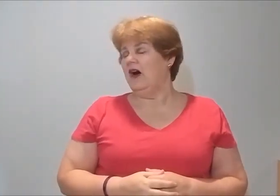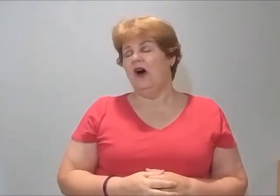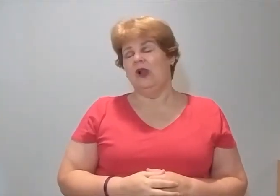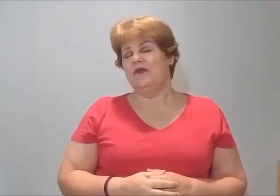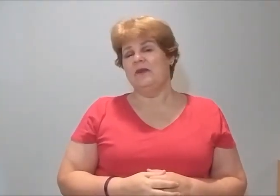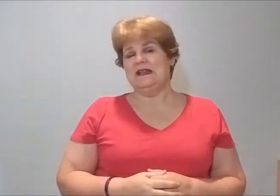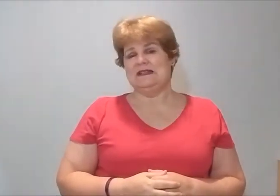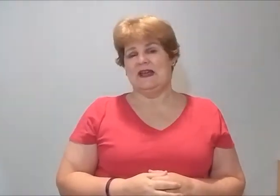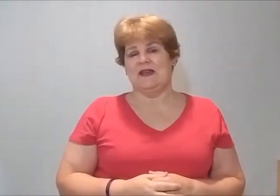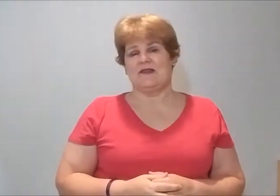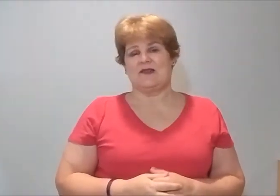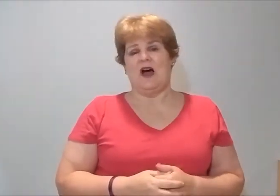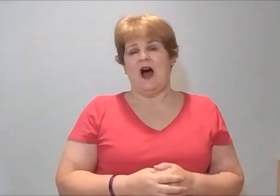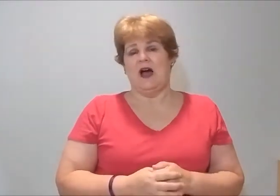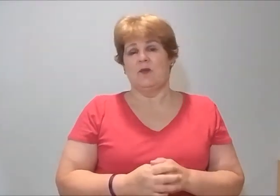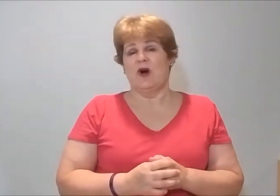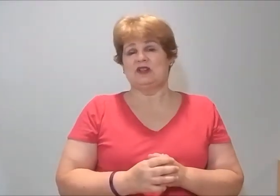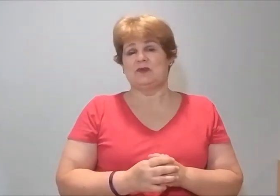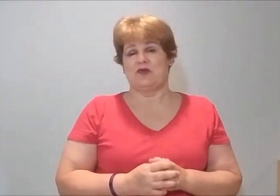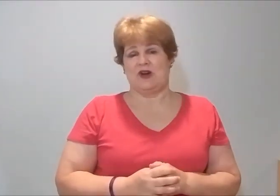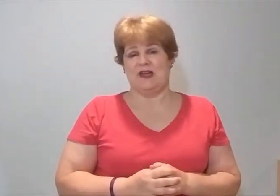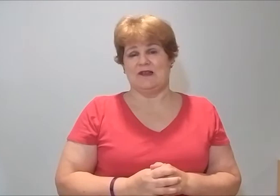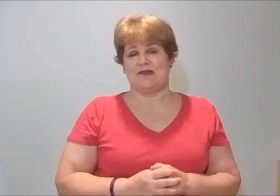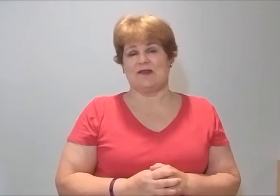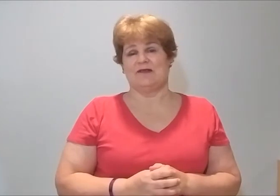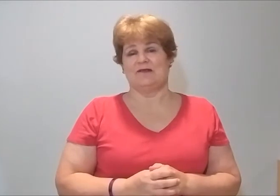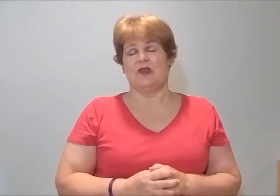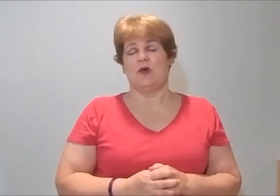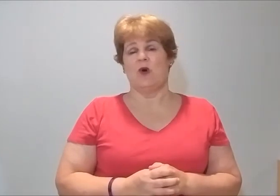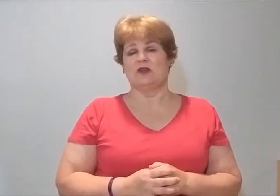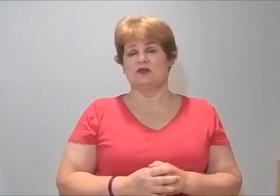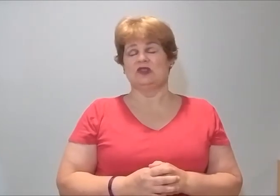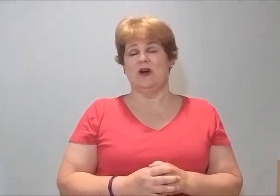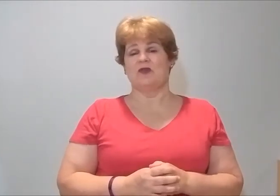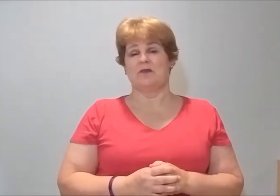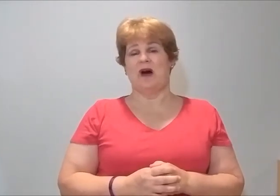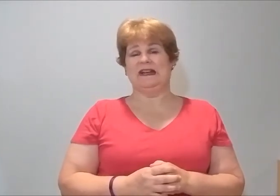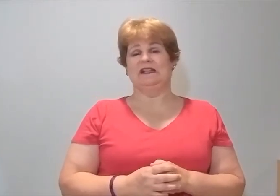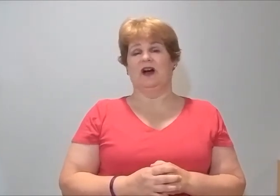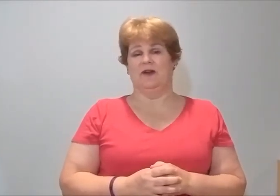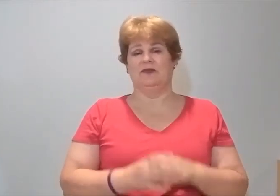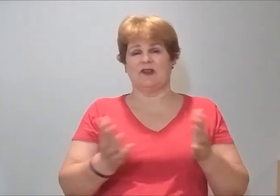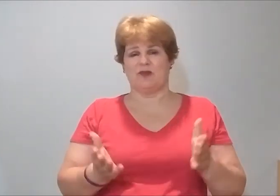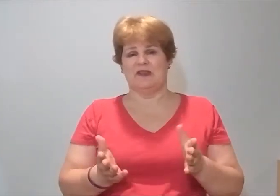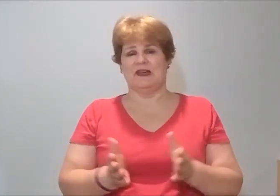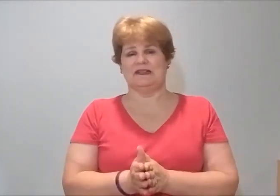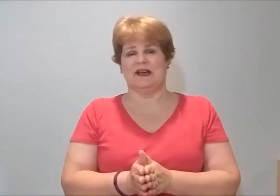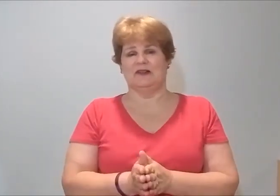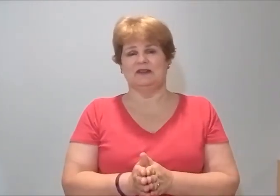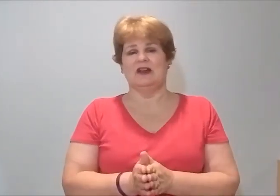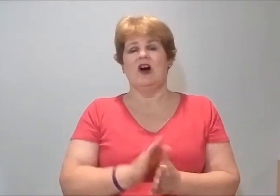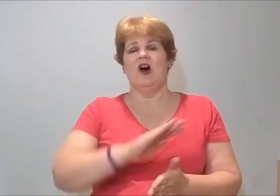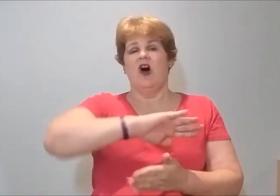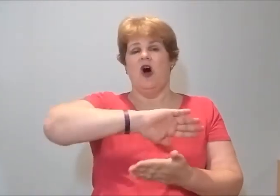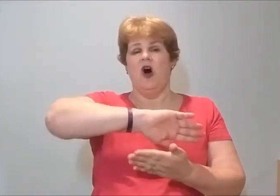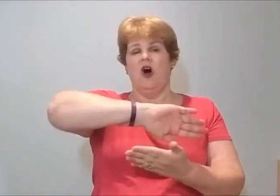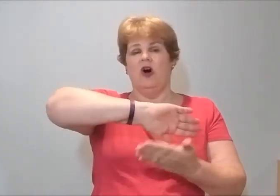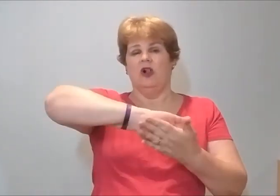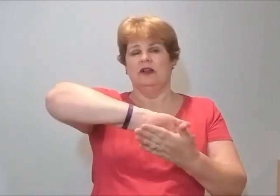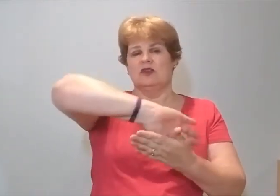All of my days, I want to praise the wonders of your mighty love. Let's break that down. All, you